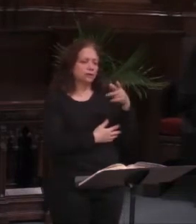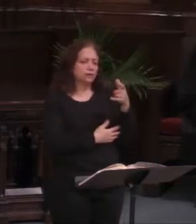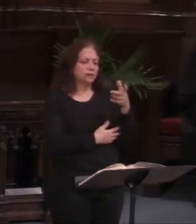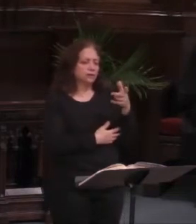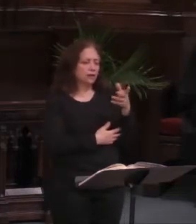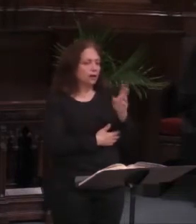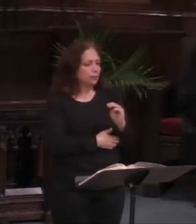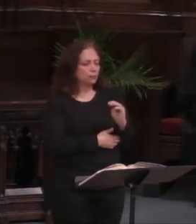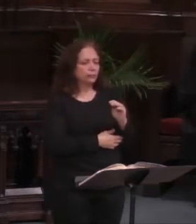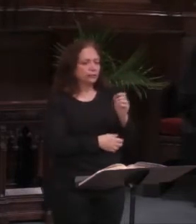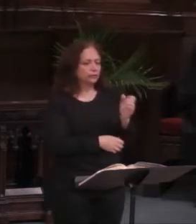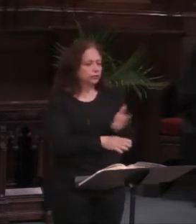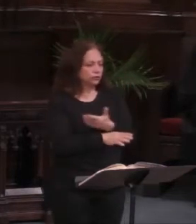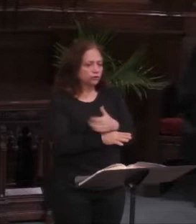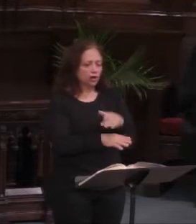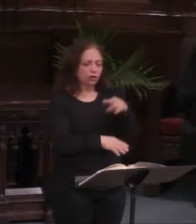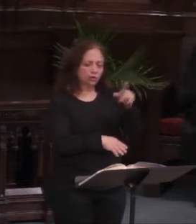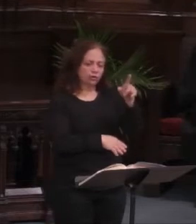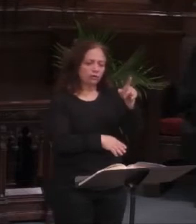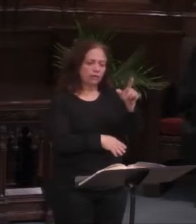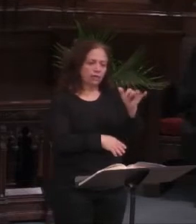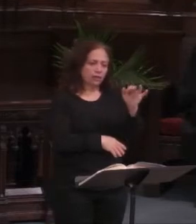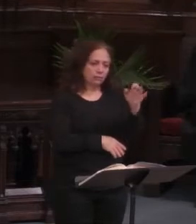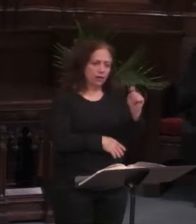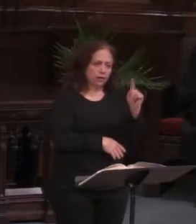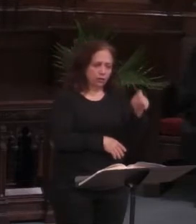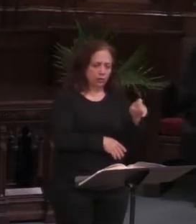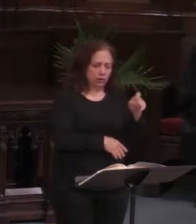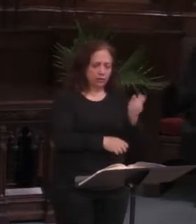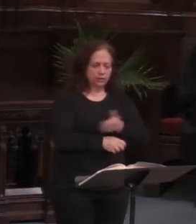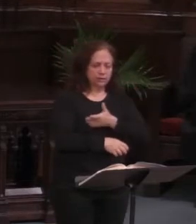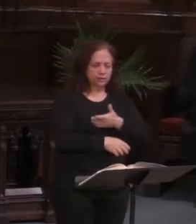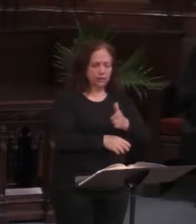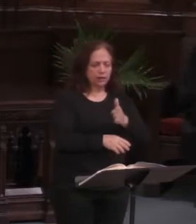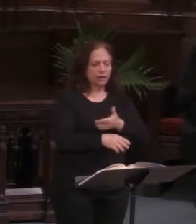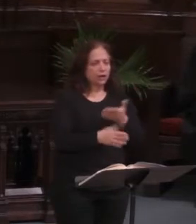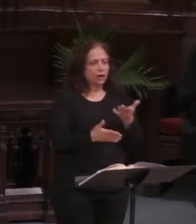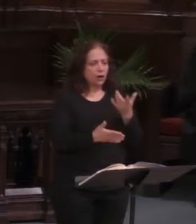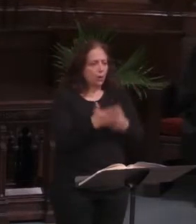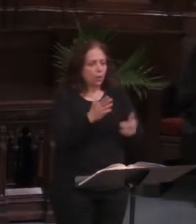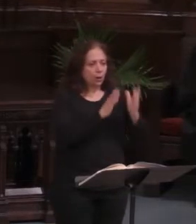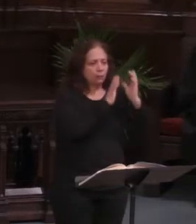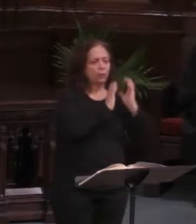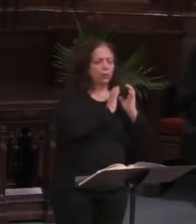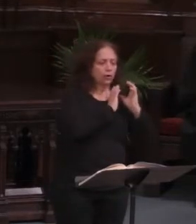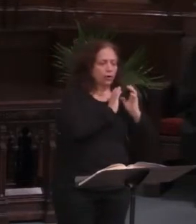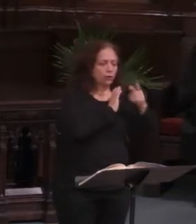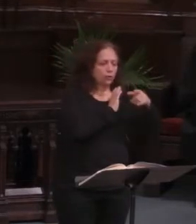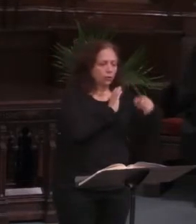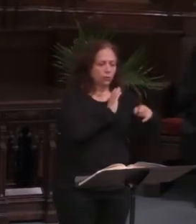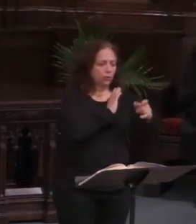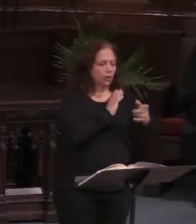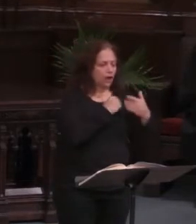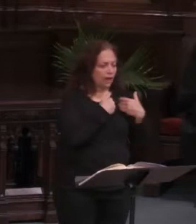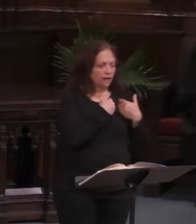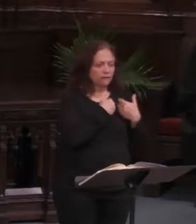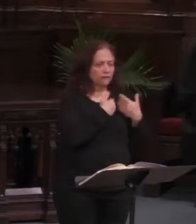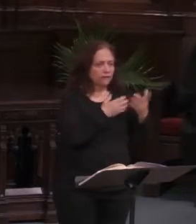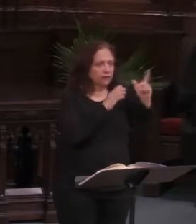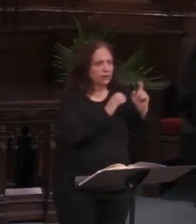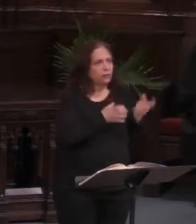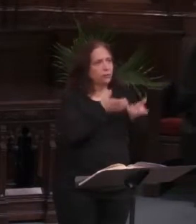what song of lament do you need to sing today? What burden do you carry that needs to be lifted to